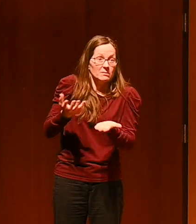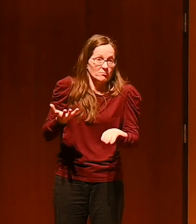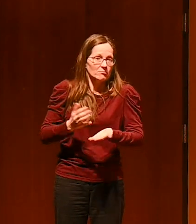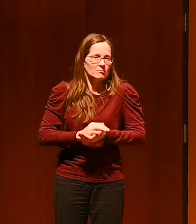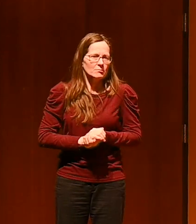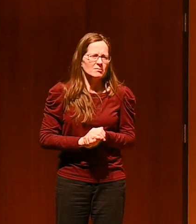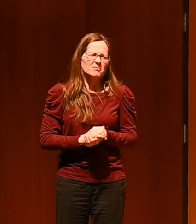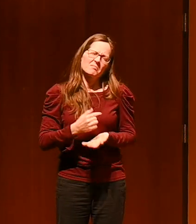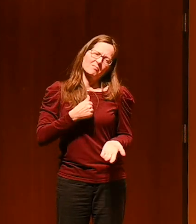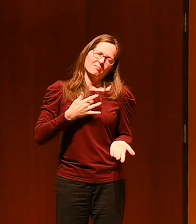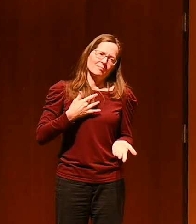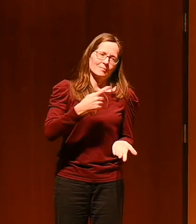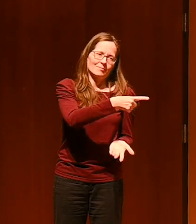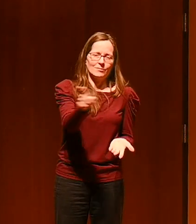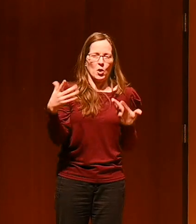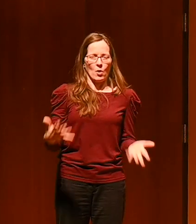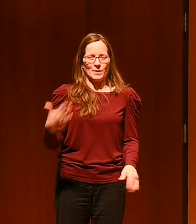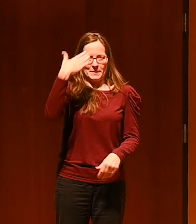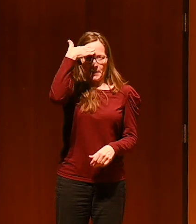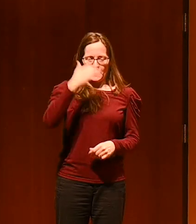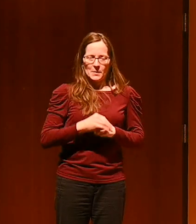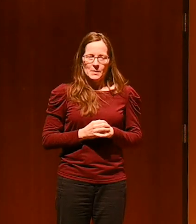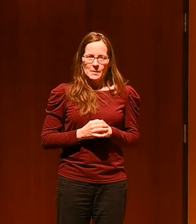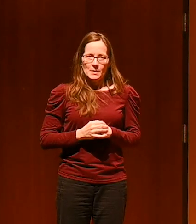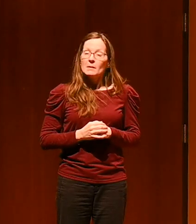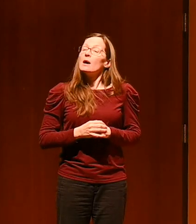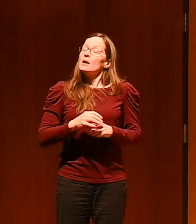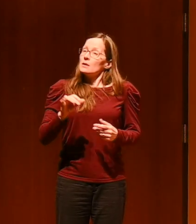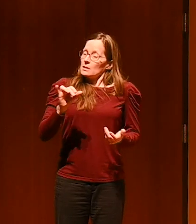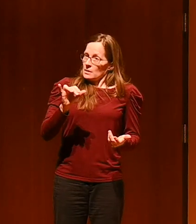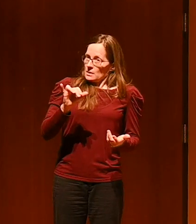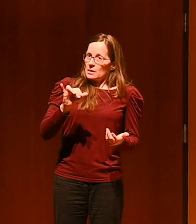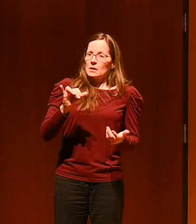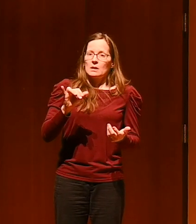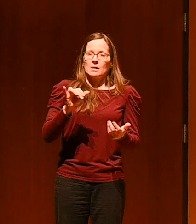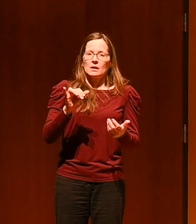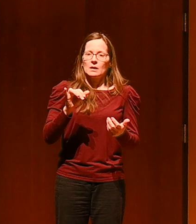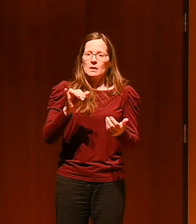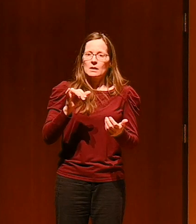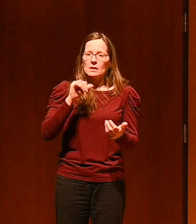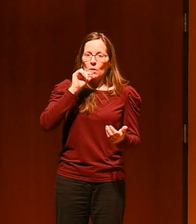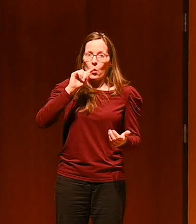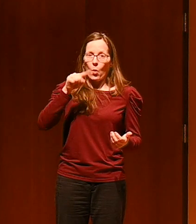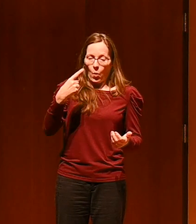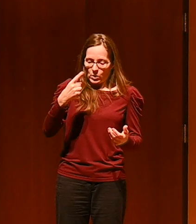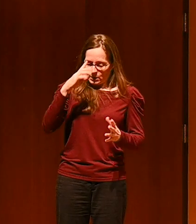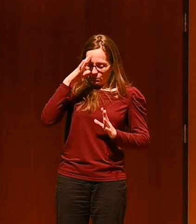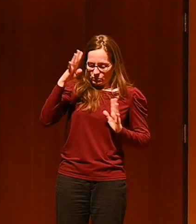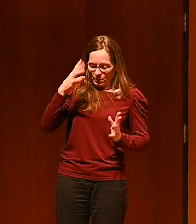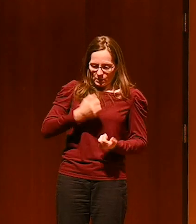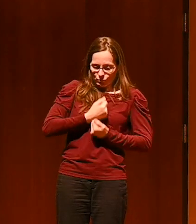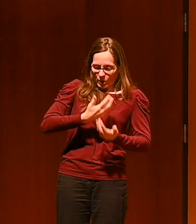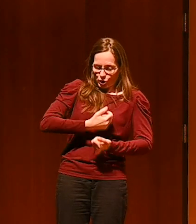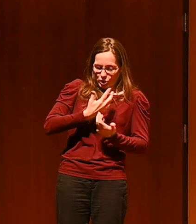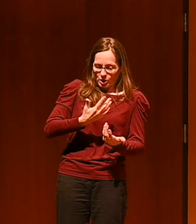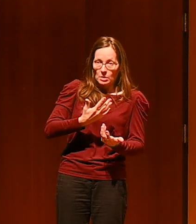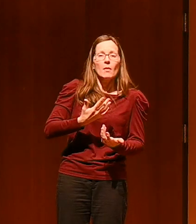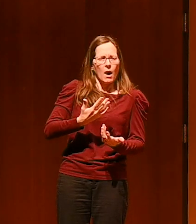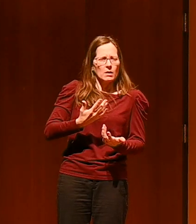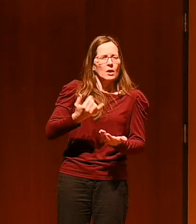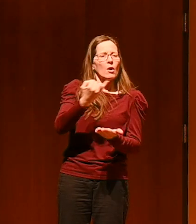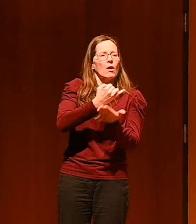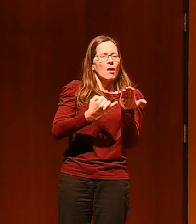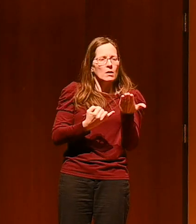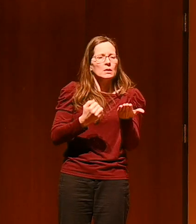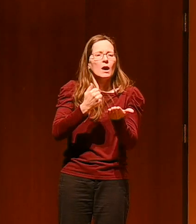room also knows that the beyond creative expression, like we experienced today, the arts help us make sense of our